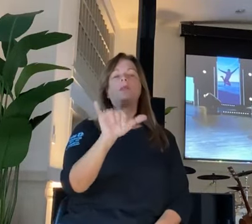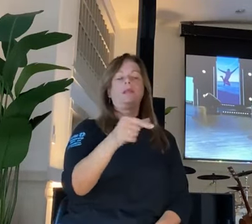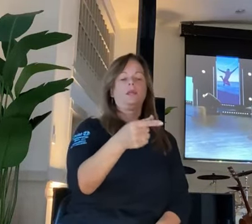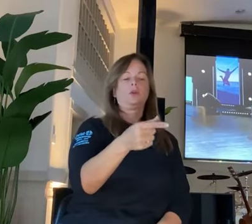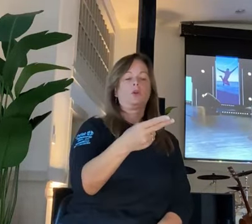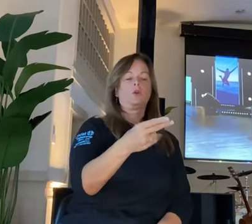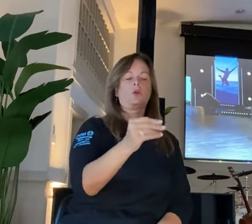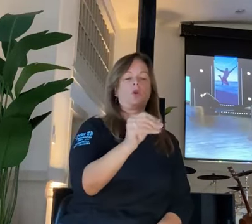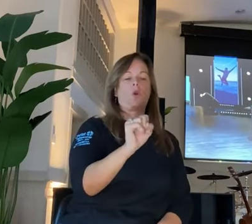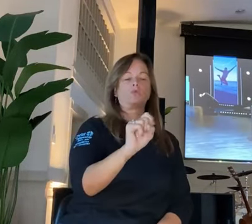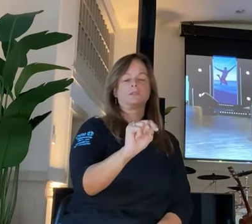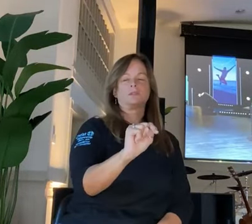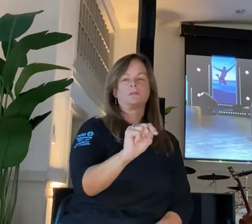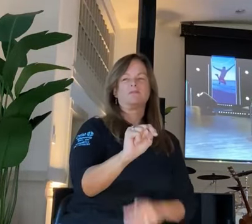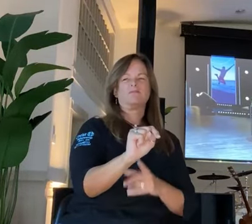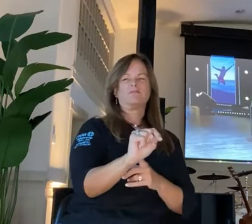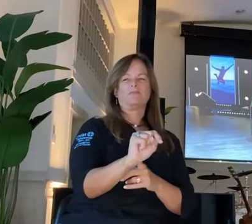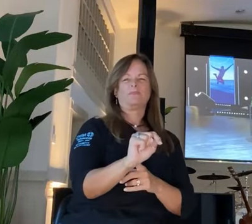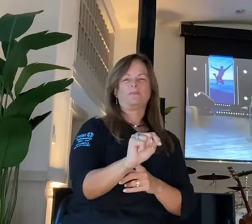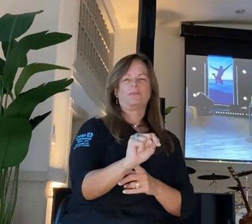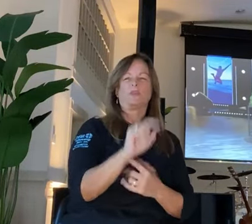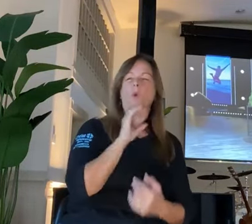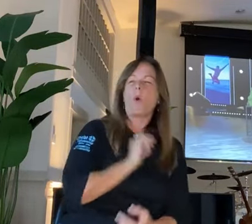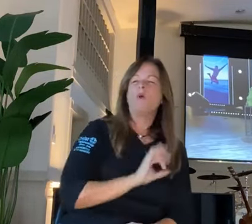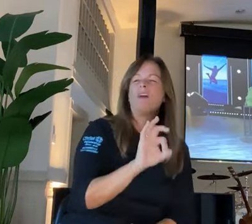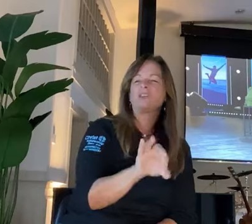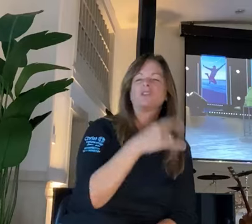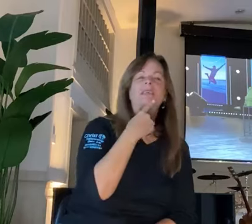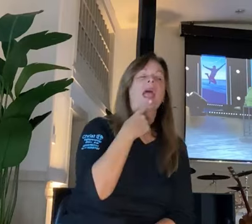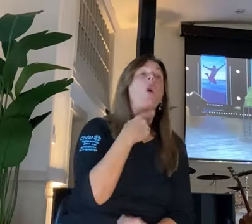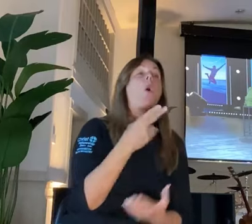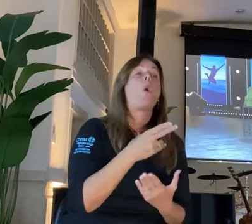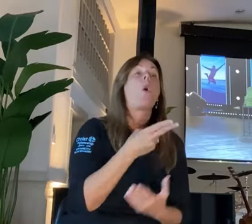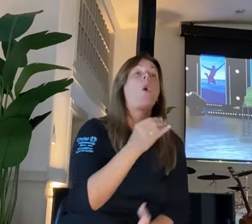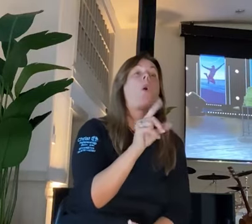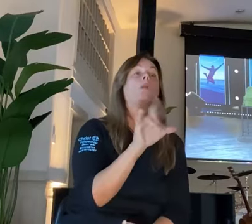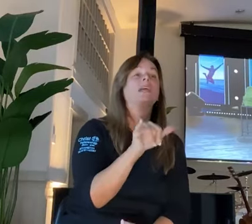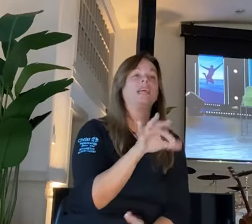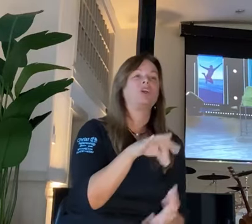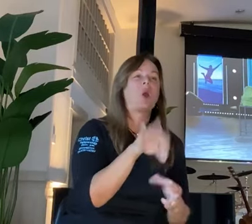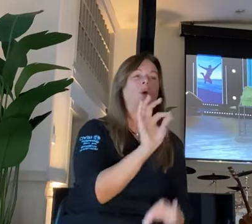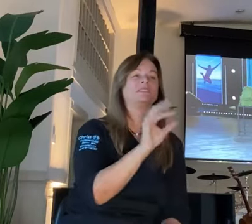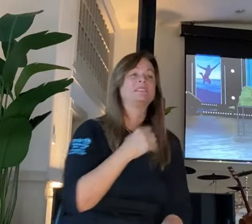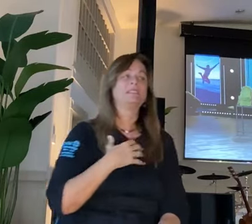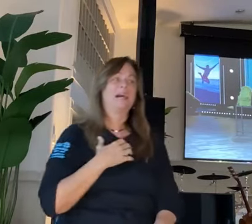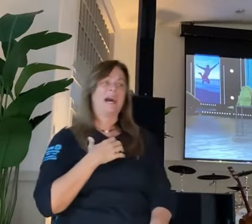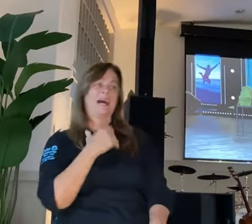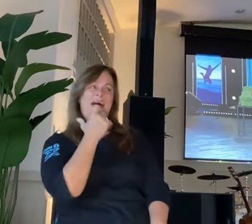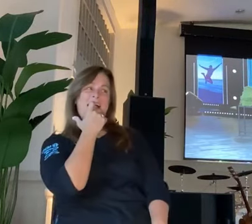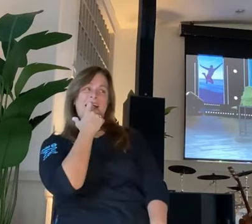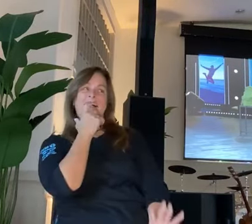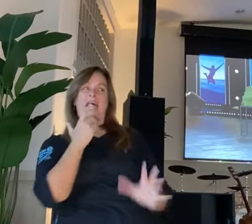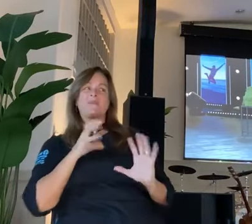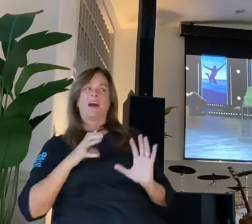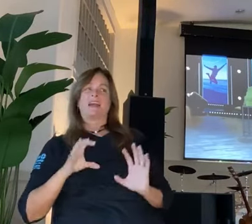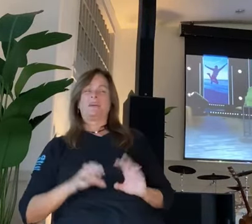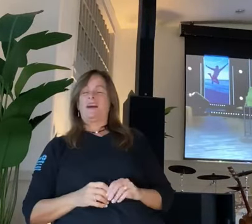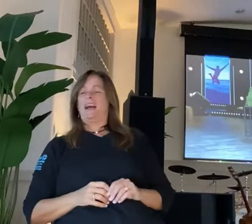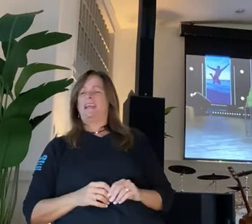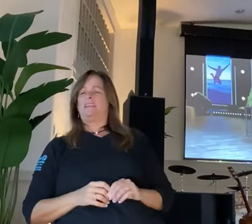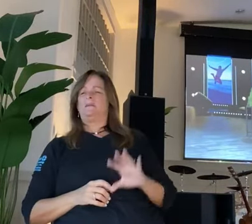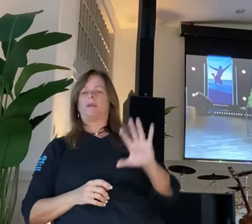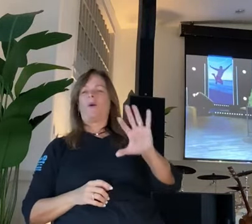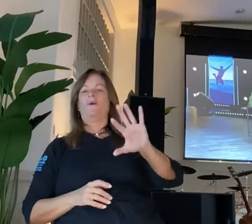scared me as a kid, okay? I'm just telling you. But can I tell you, the Holy Spirit is not someone to be frightened of. He's our